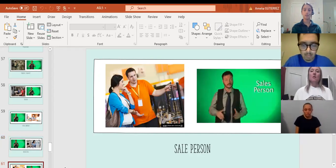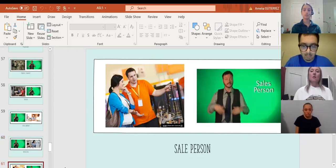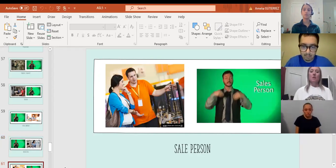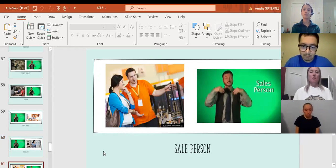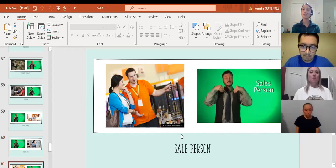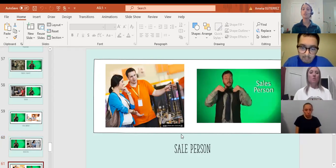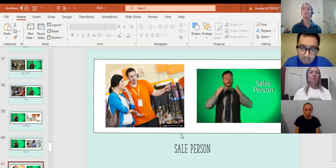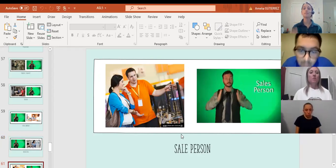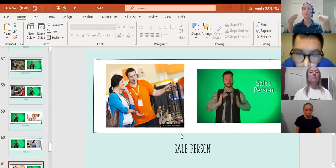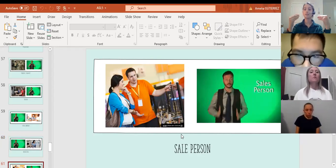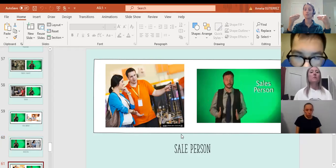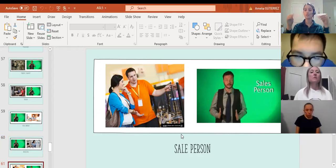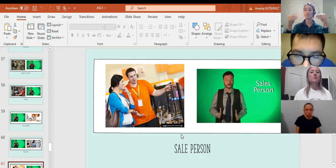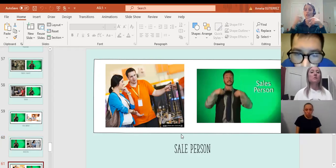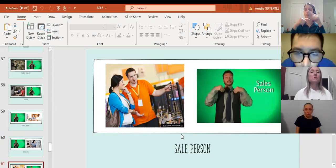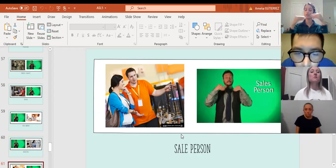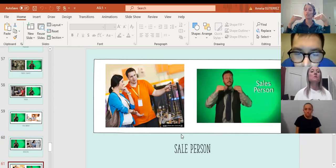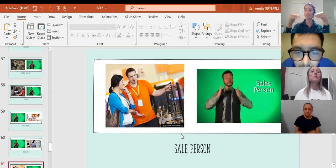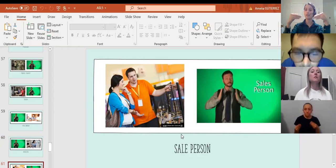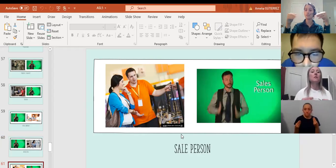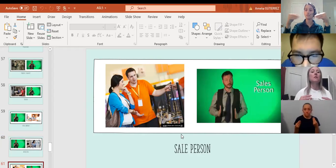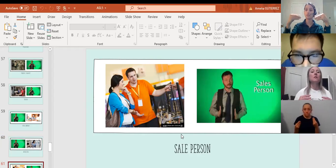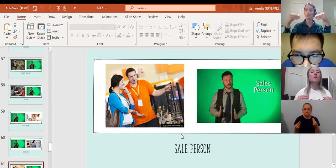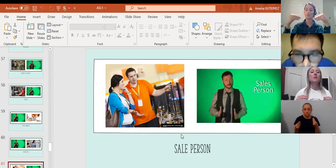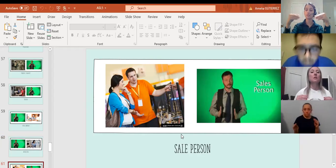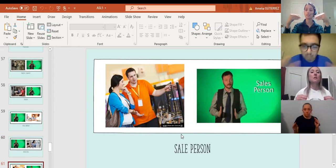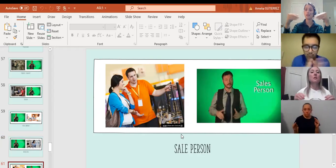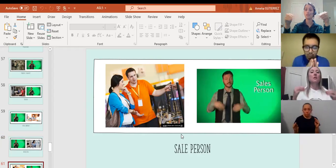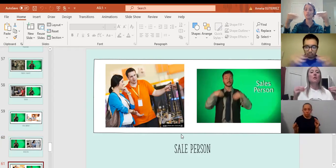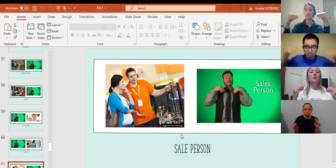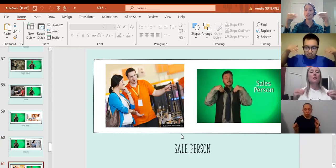A salesperson. So this is a sign for sale